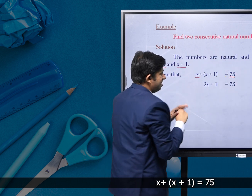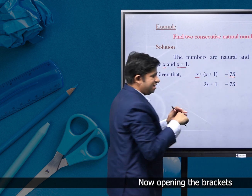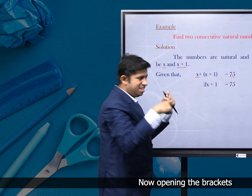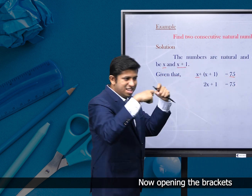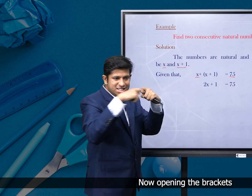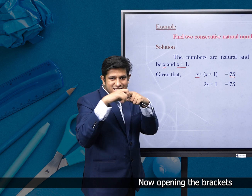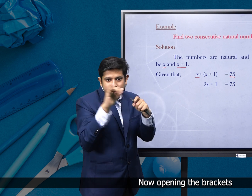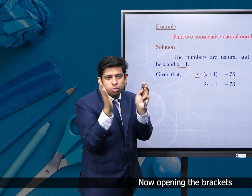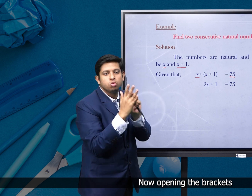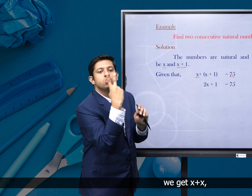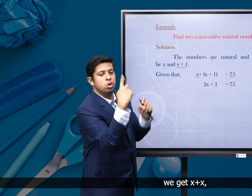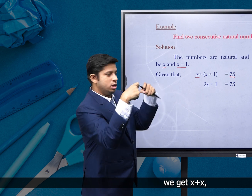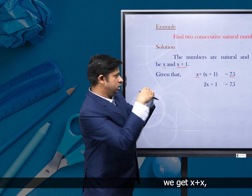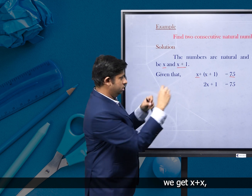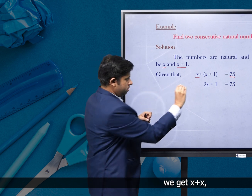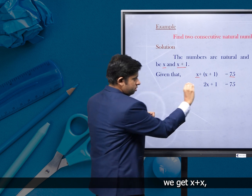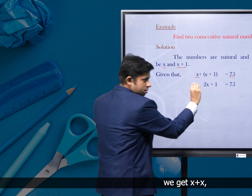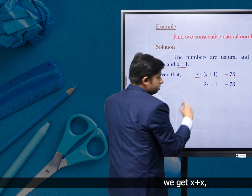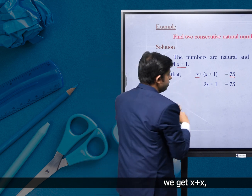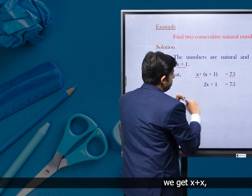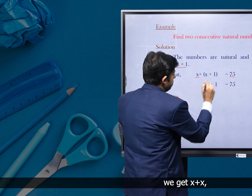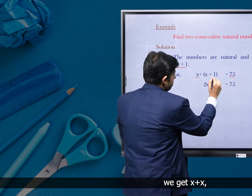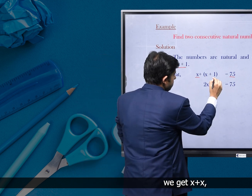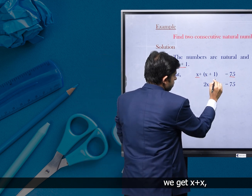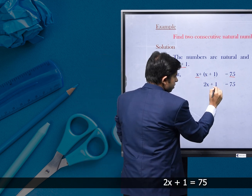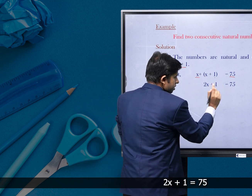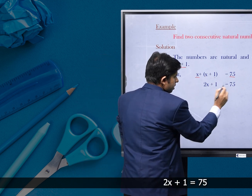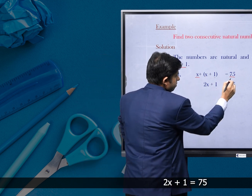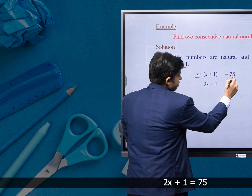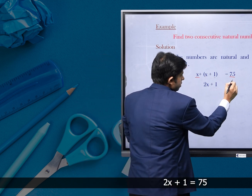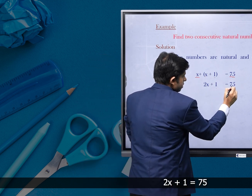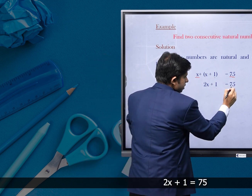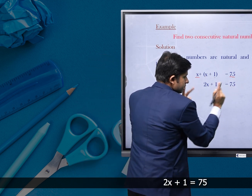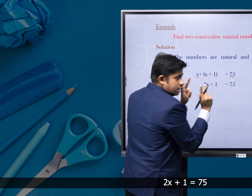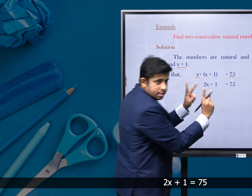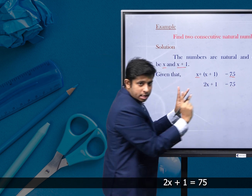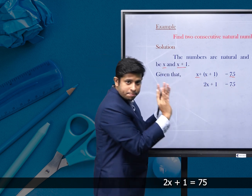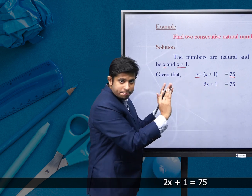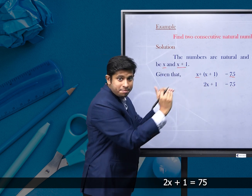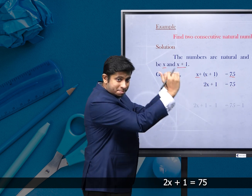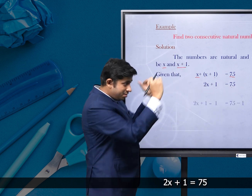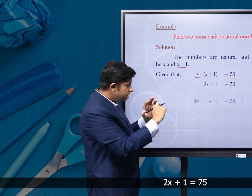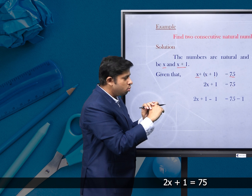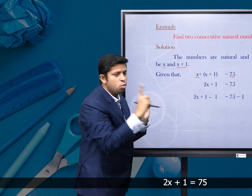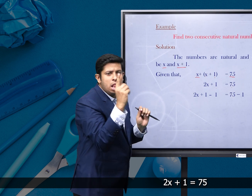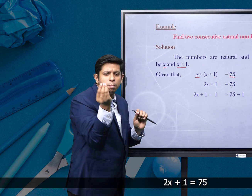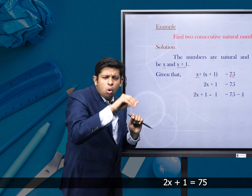Now opening the brackets, we get x plus x, which is 2x plus 1 is equals to 75.